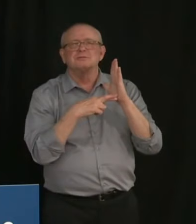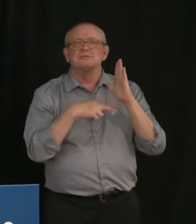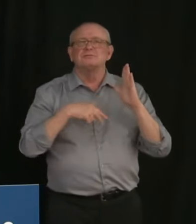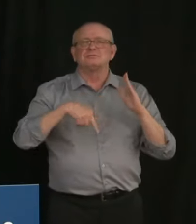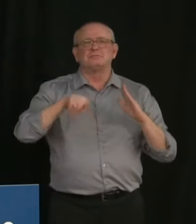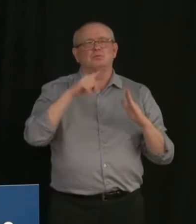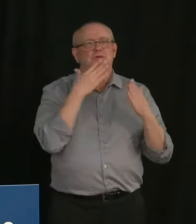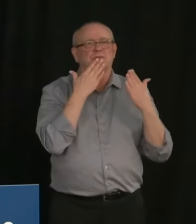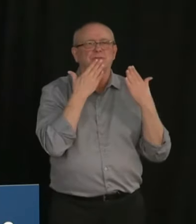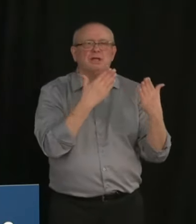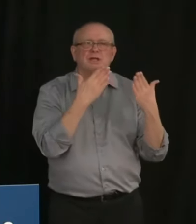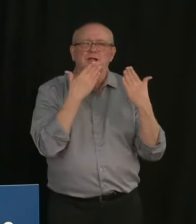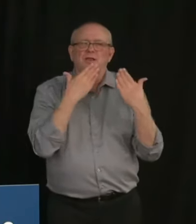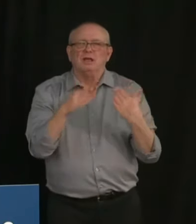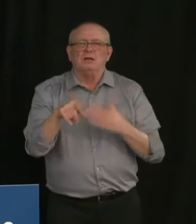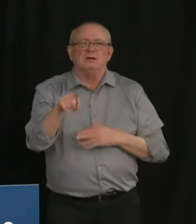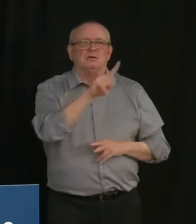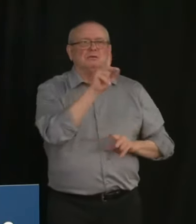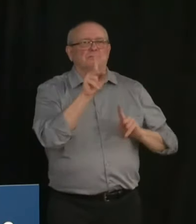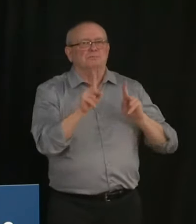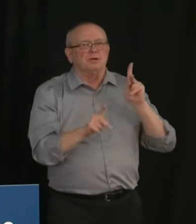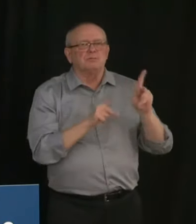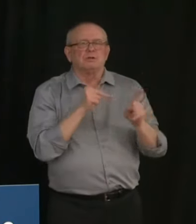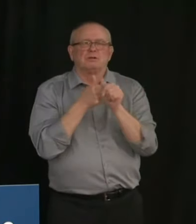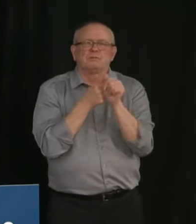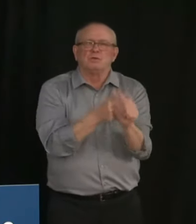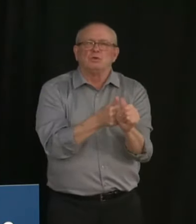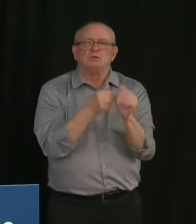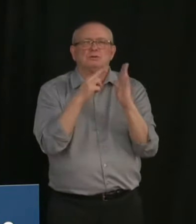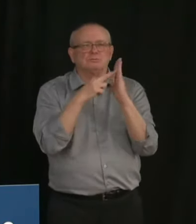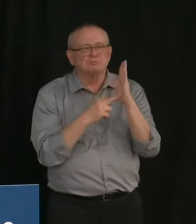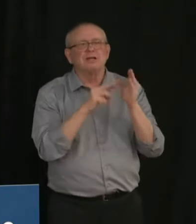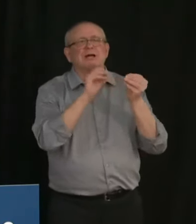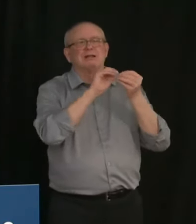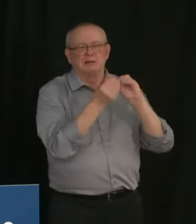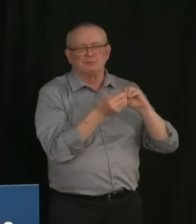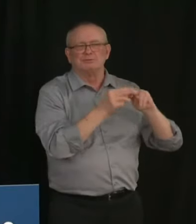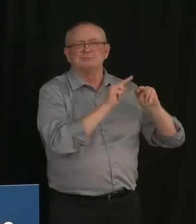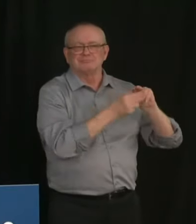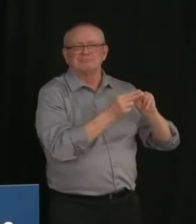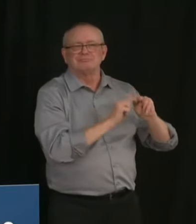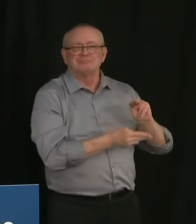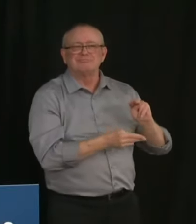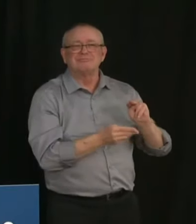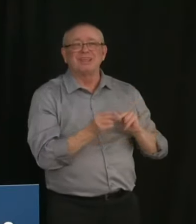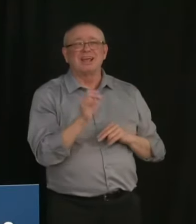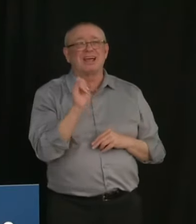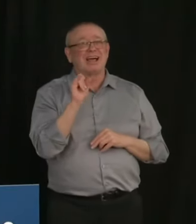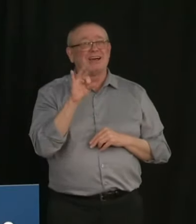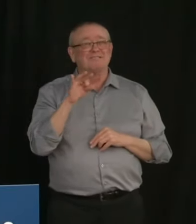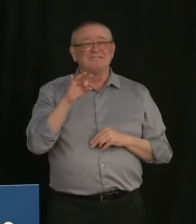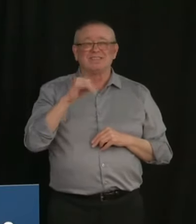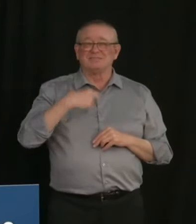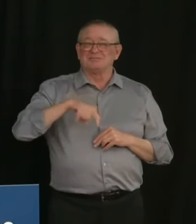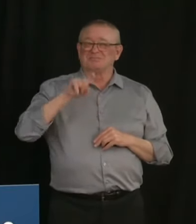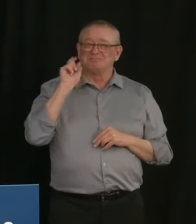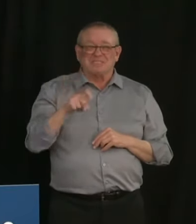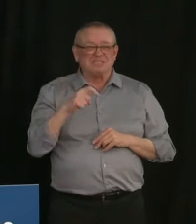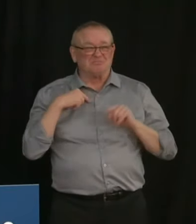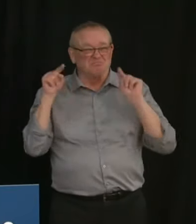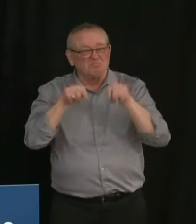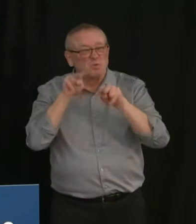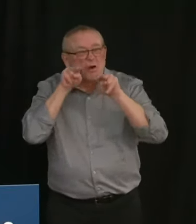in keeping rates down. If we had to enforce every single one of our measures every single day, we would